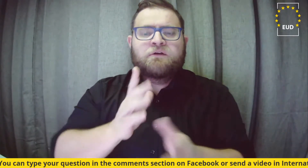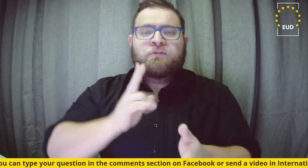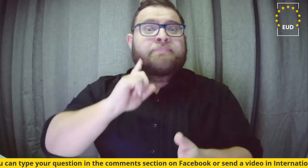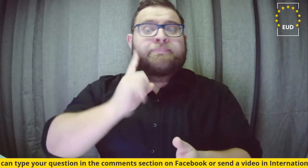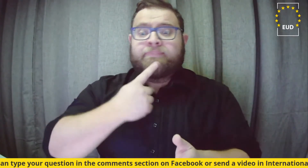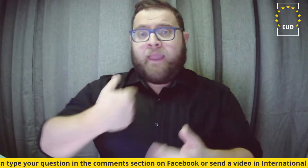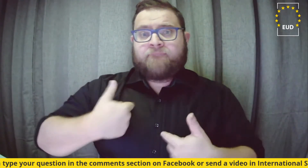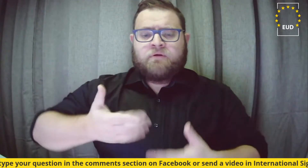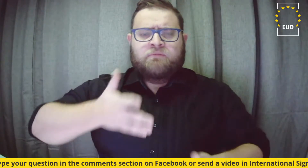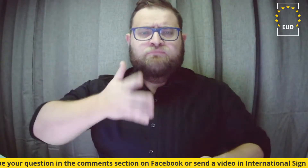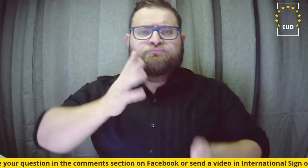it's